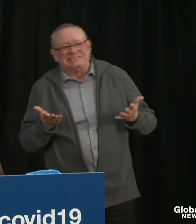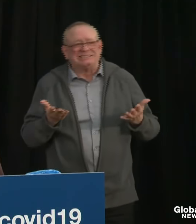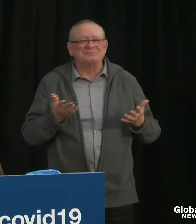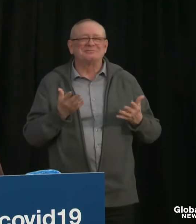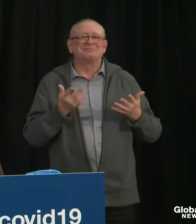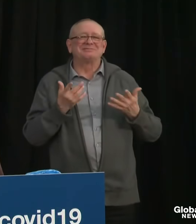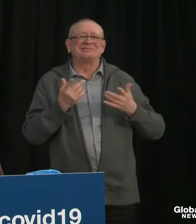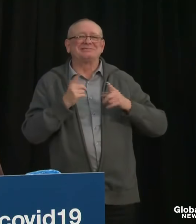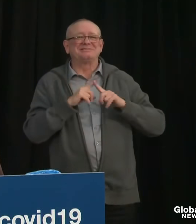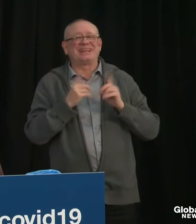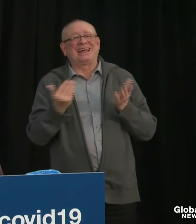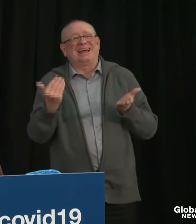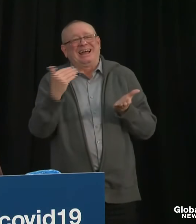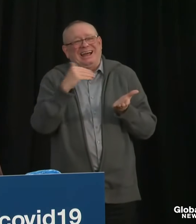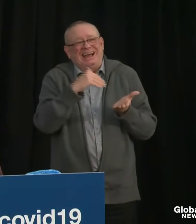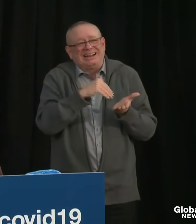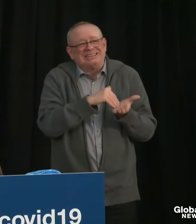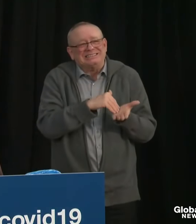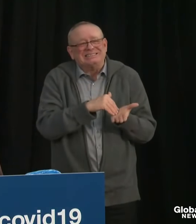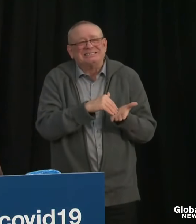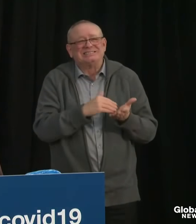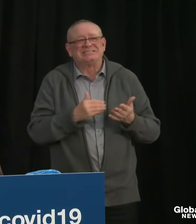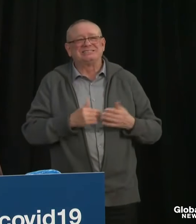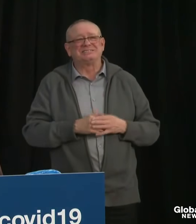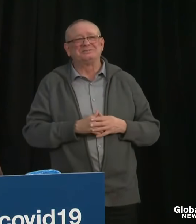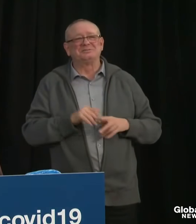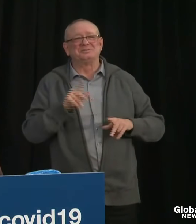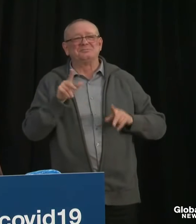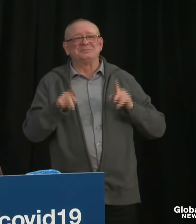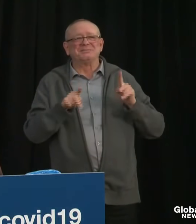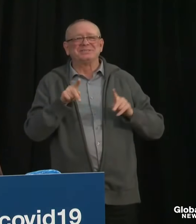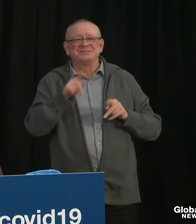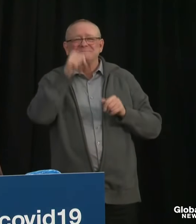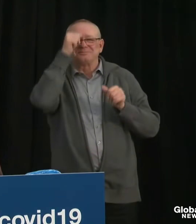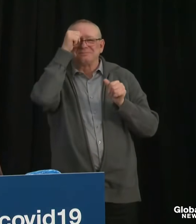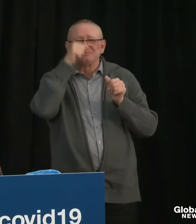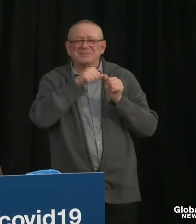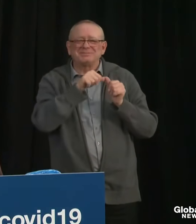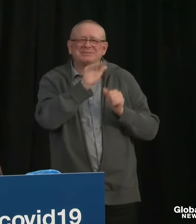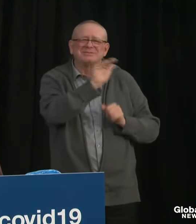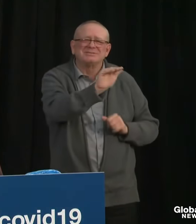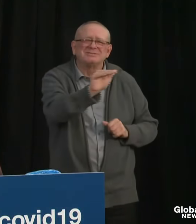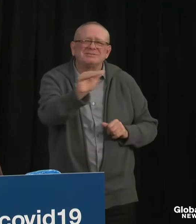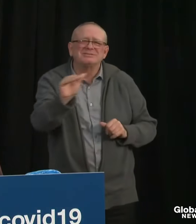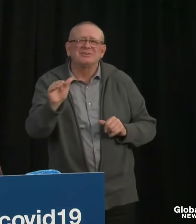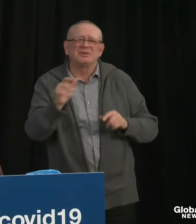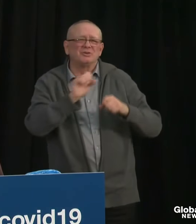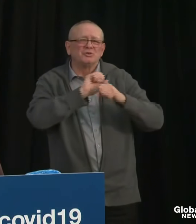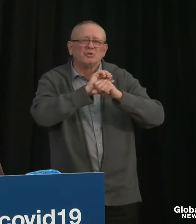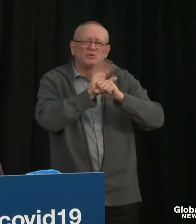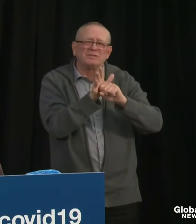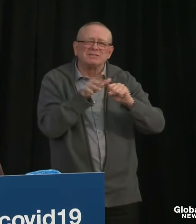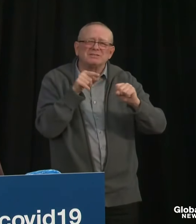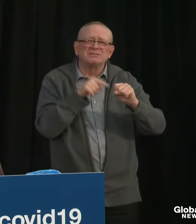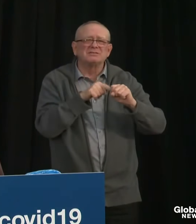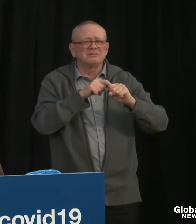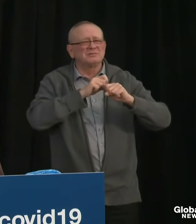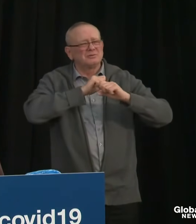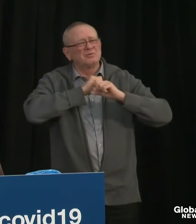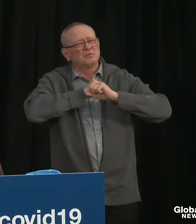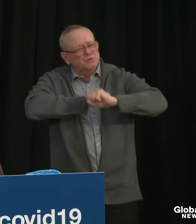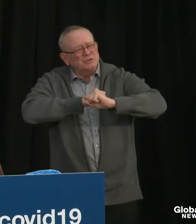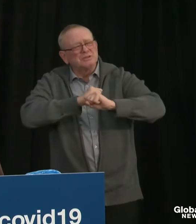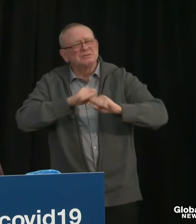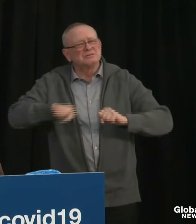ultimately, again, I think having people remind each other that these protocols are in place for all of our protection, and